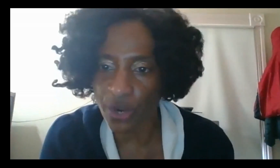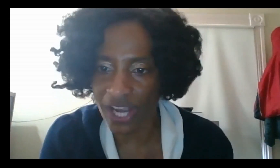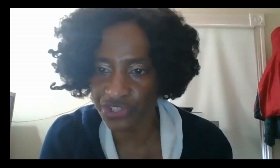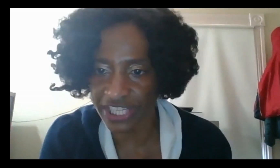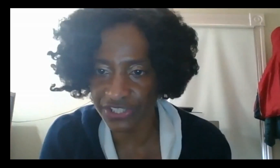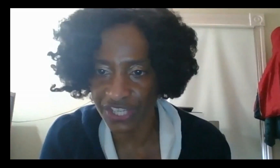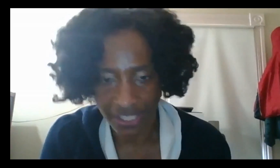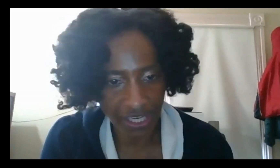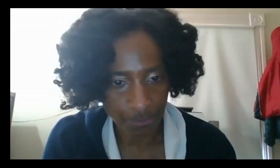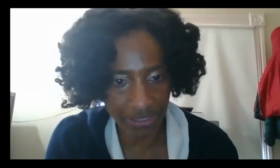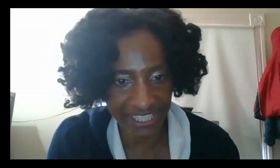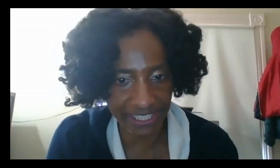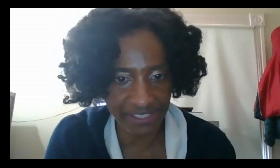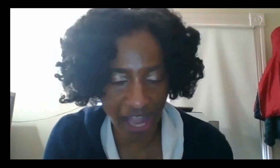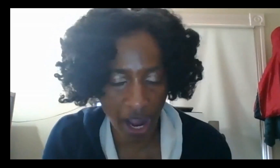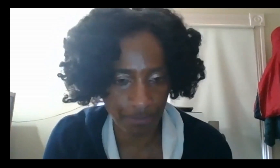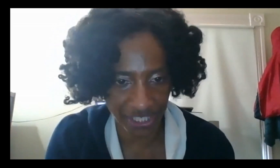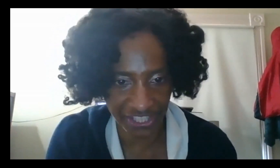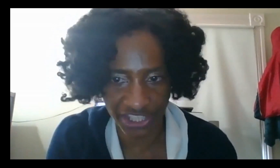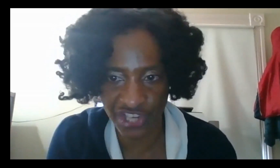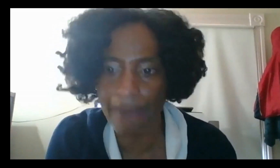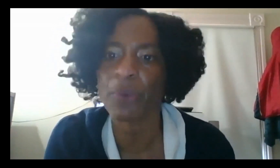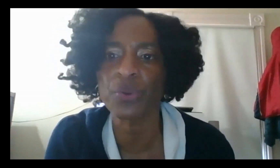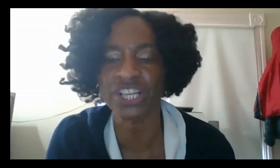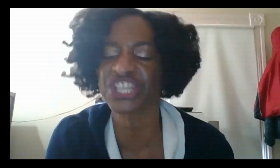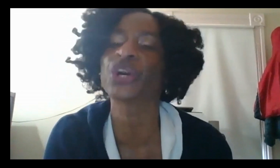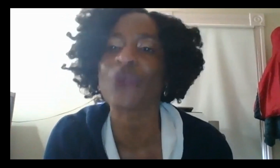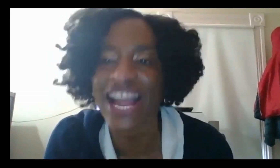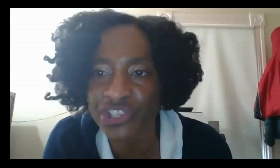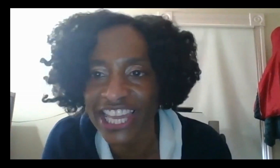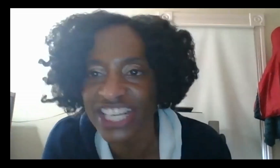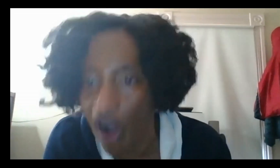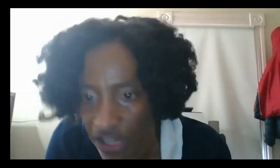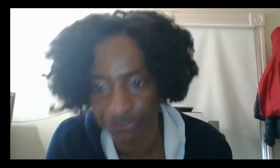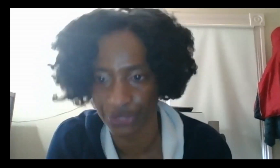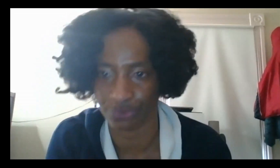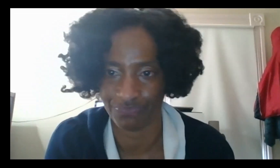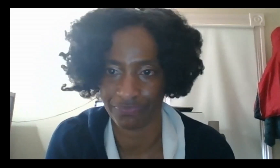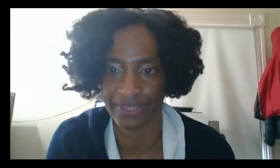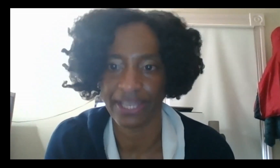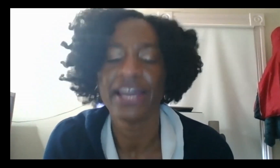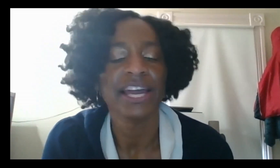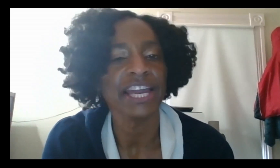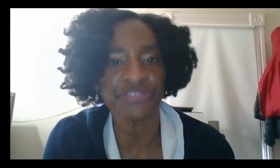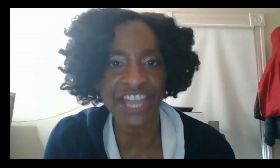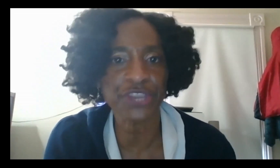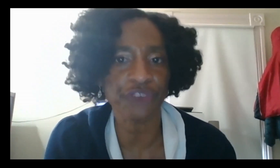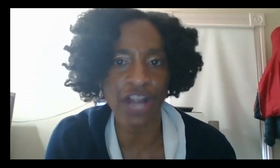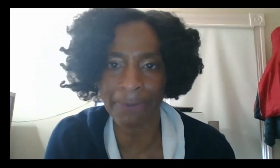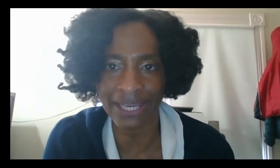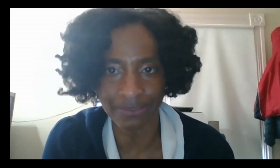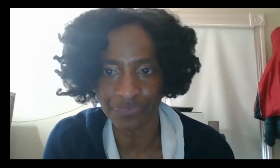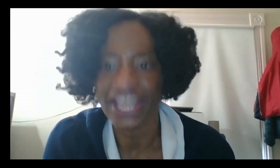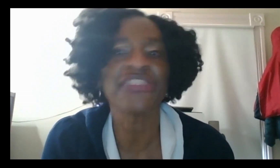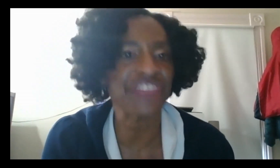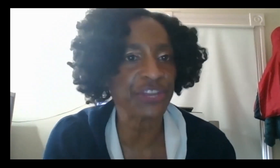have any questions, please put it in the chat, but we want to congratulate all of you. And thank you for